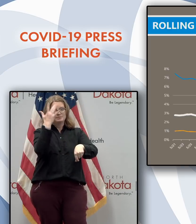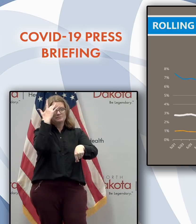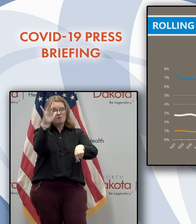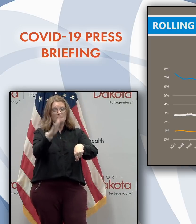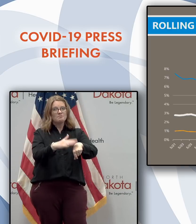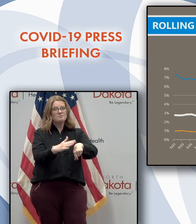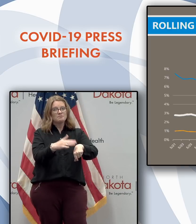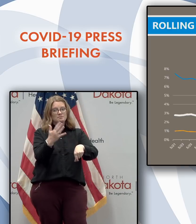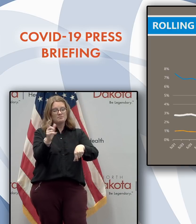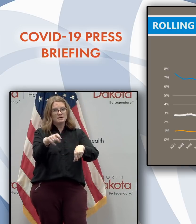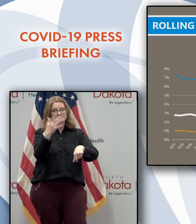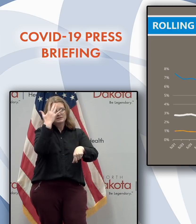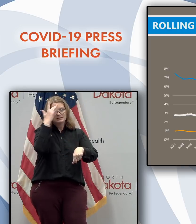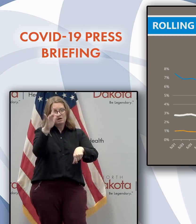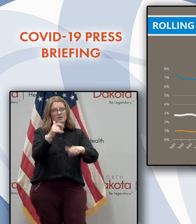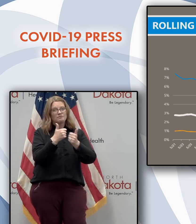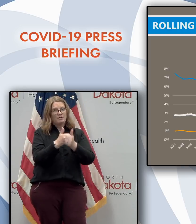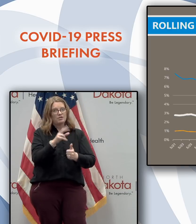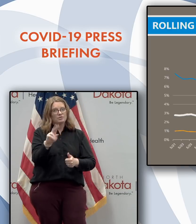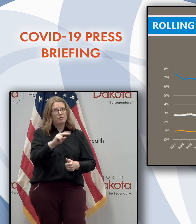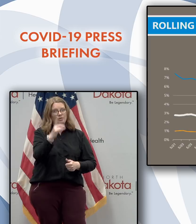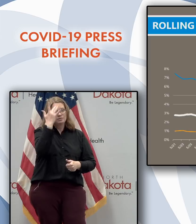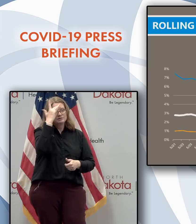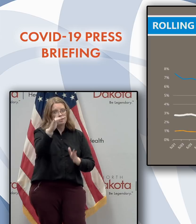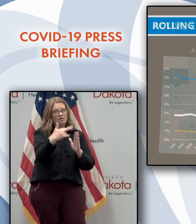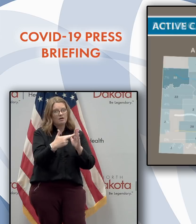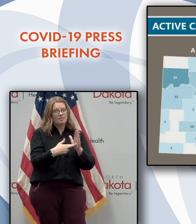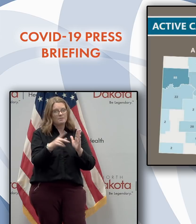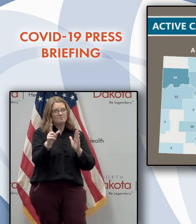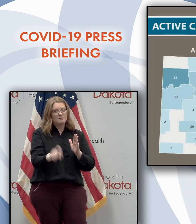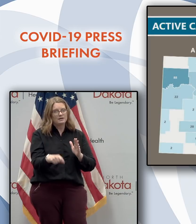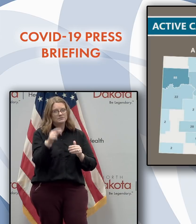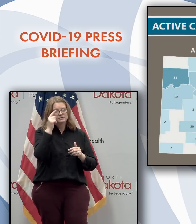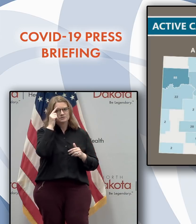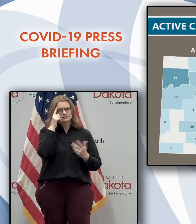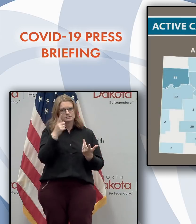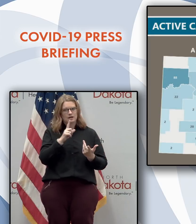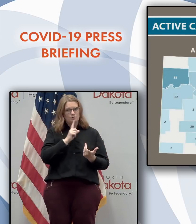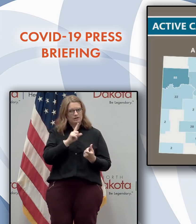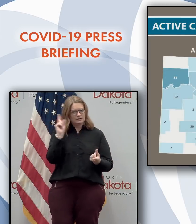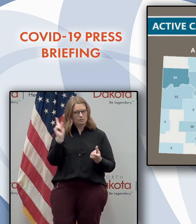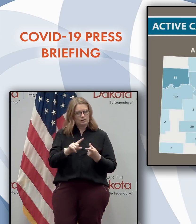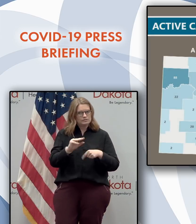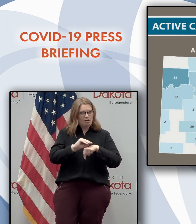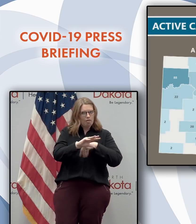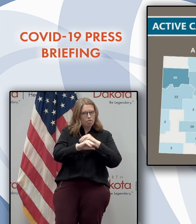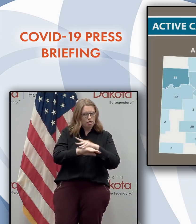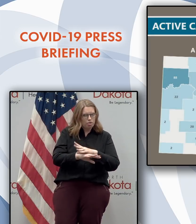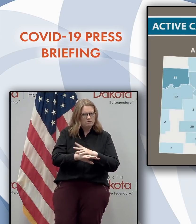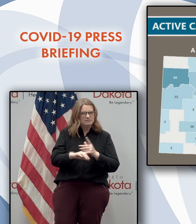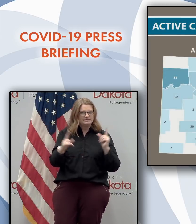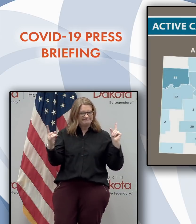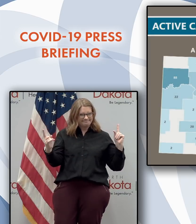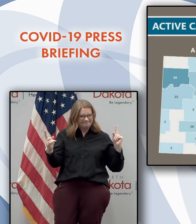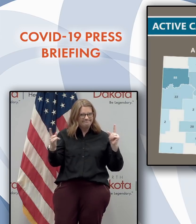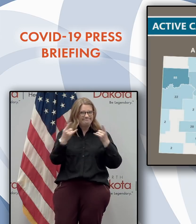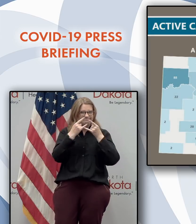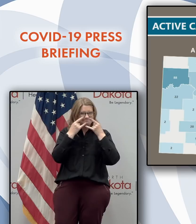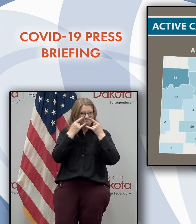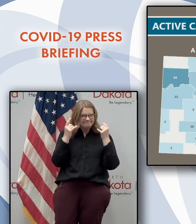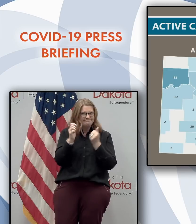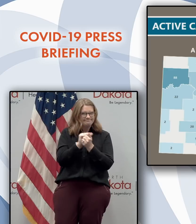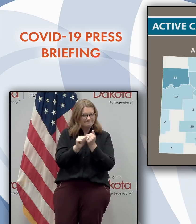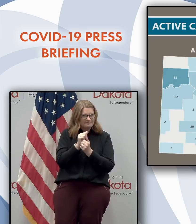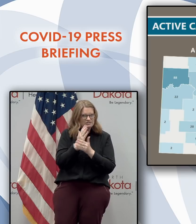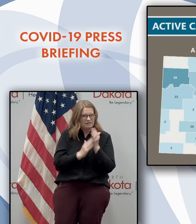the North Dakota SMART guidelines to make sure that we reduce transmission. Active cases